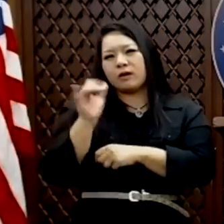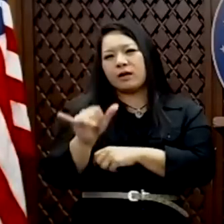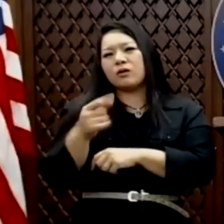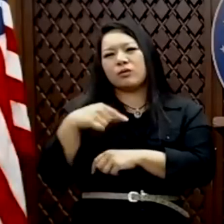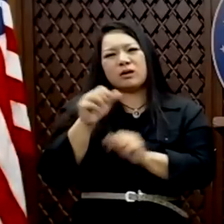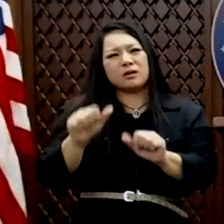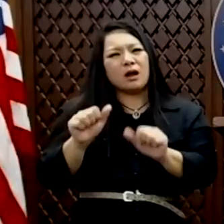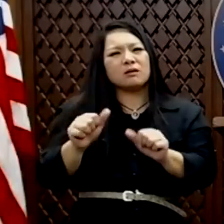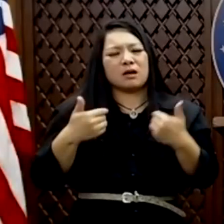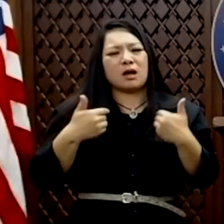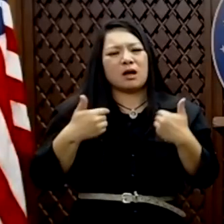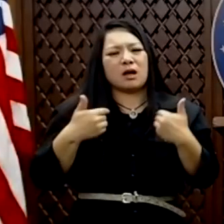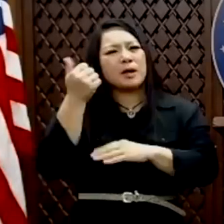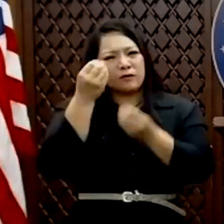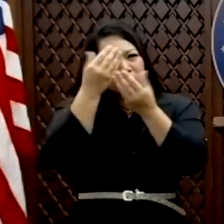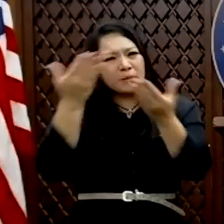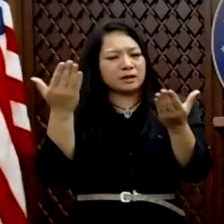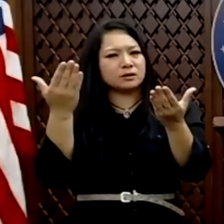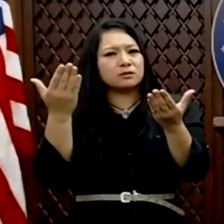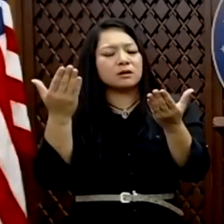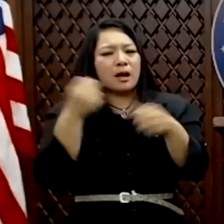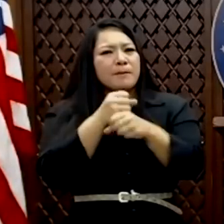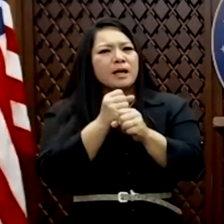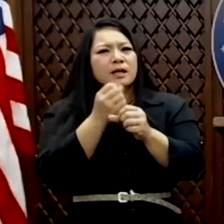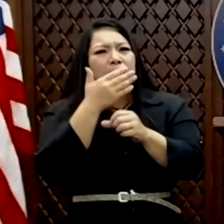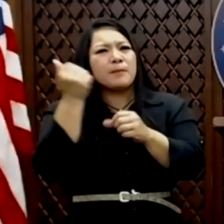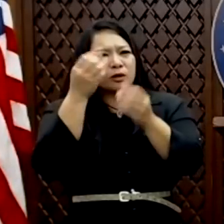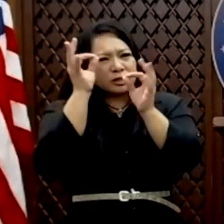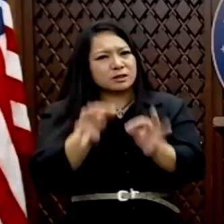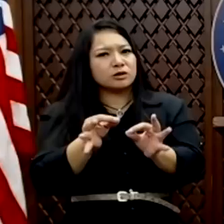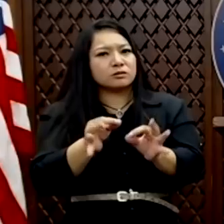we can have better information and make better decisions.